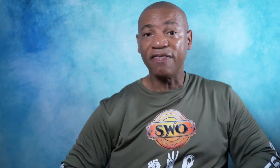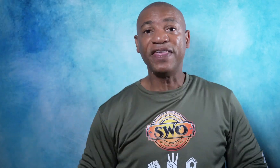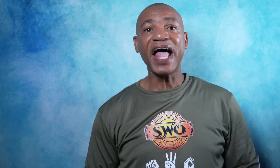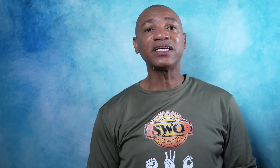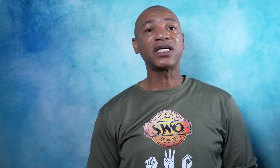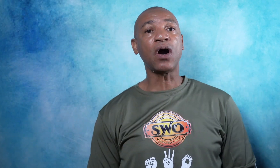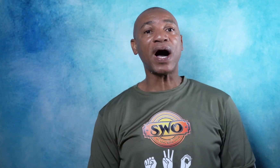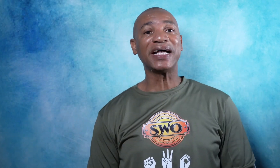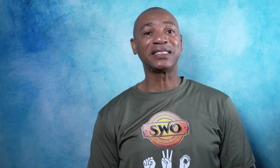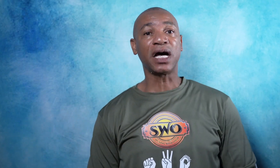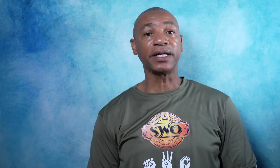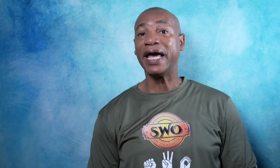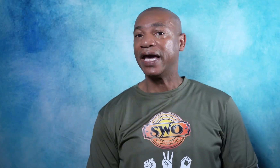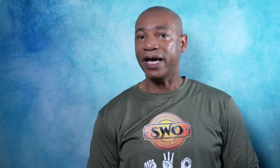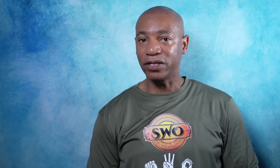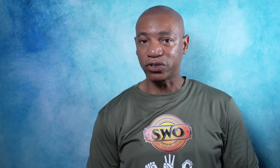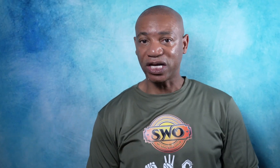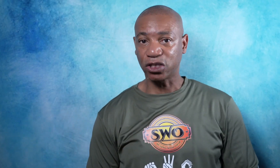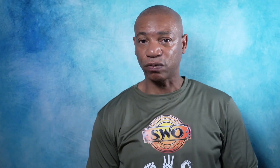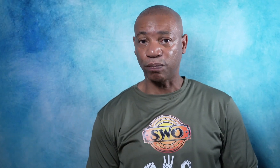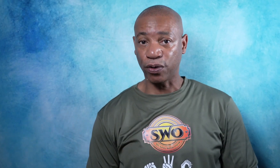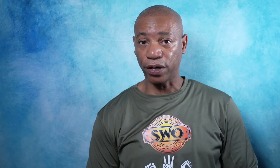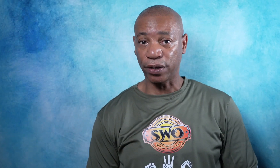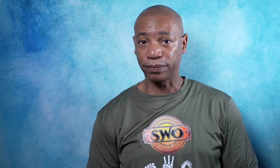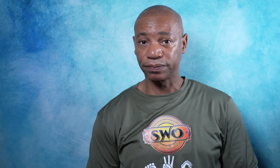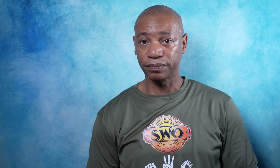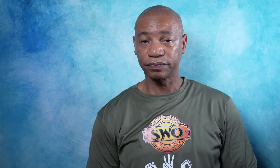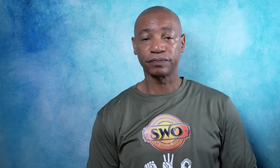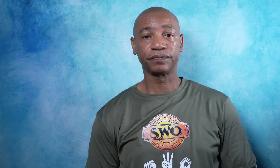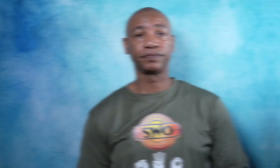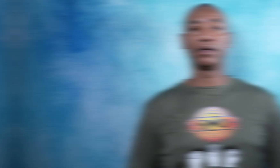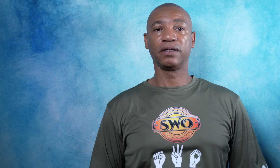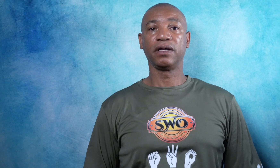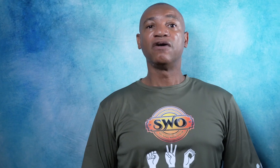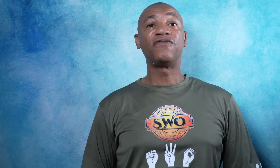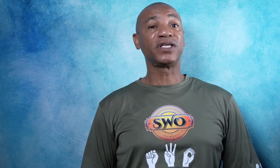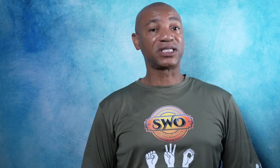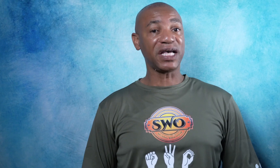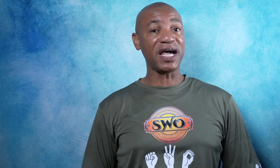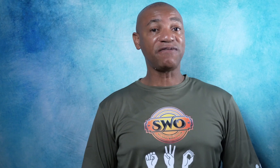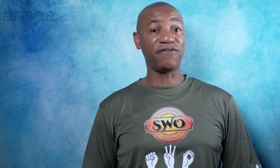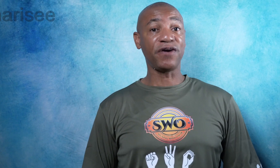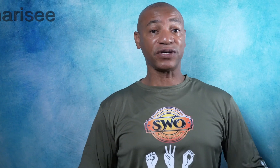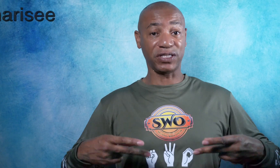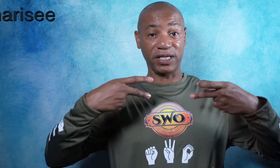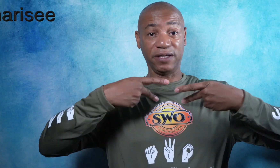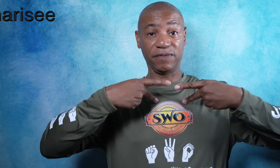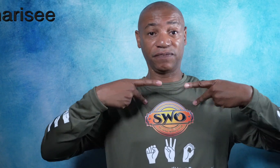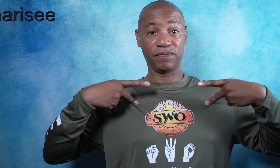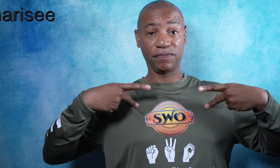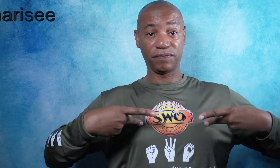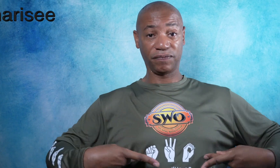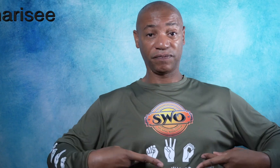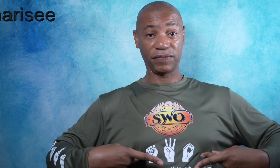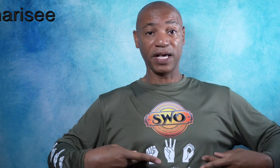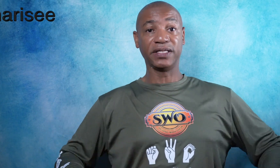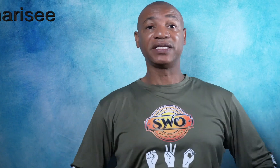That is how I sign intercessory prayer. For the sign Pharisee. To